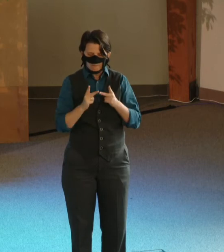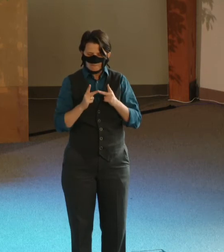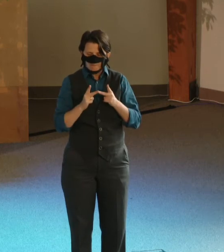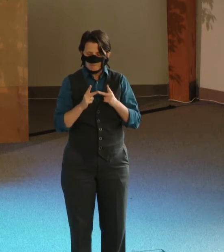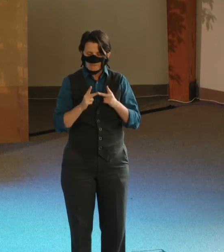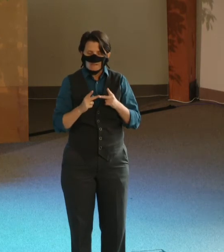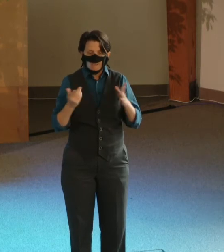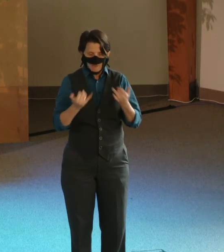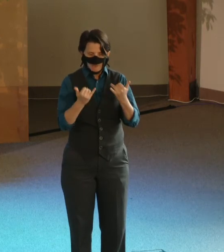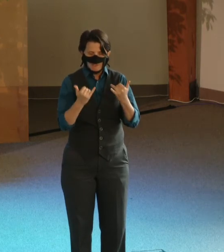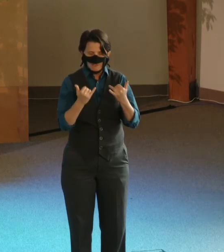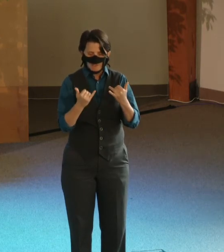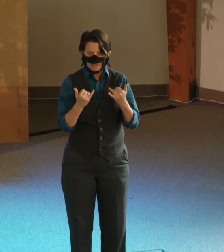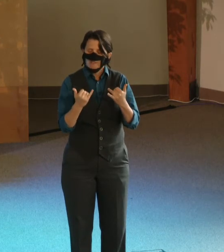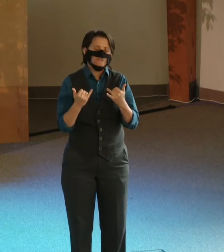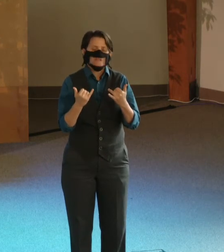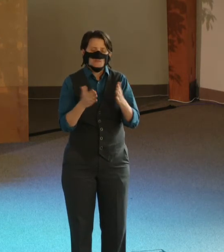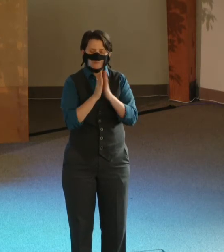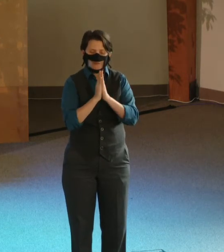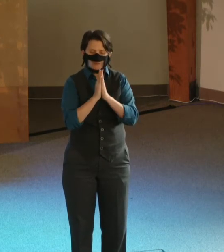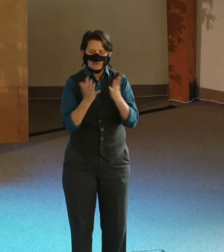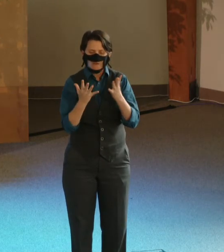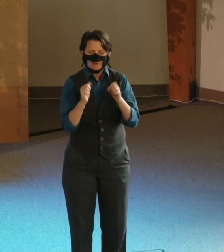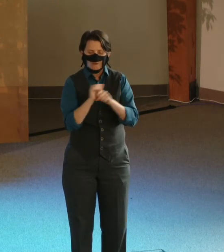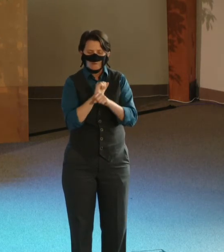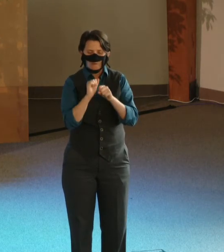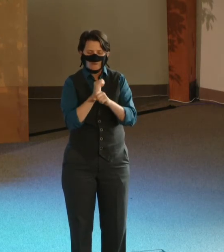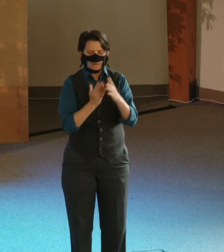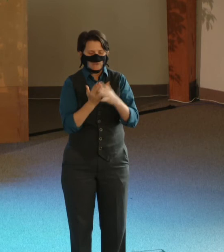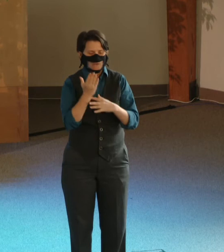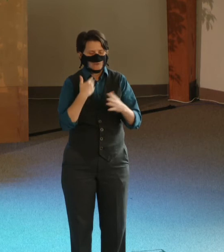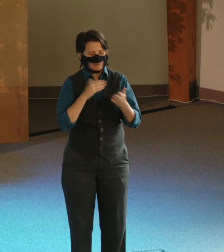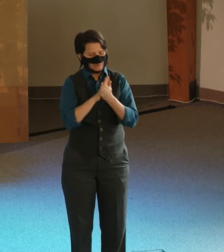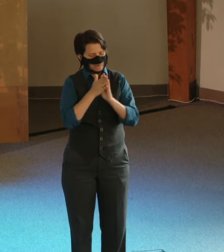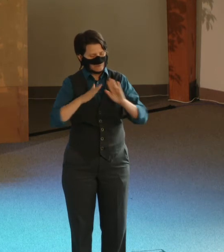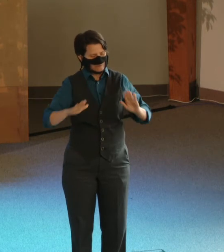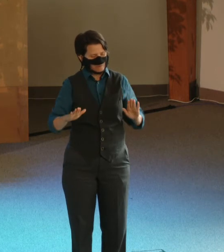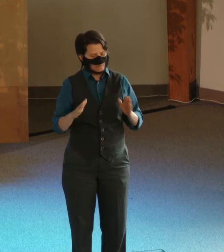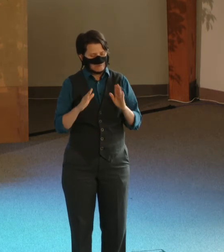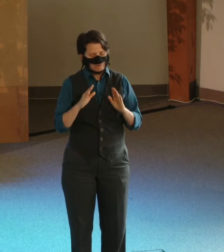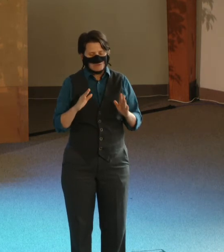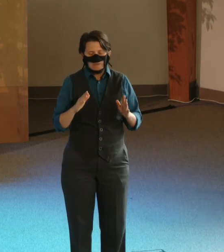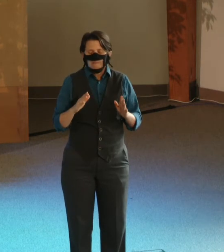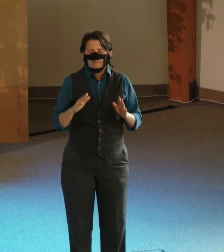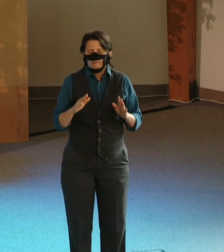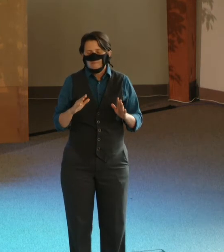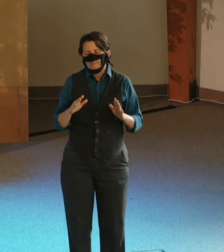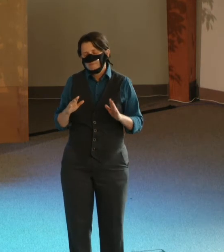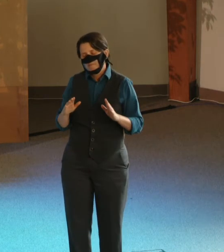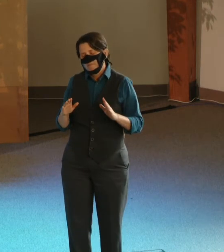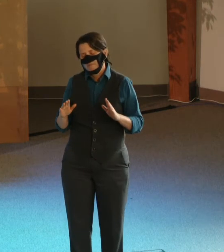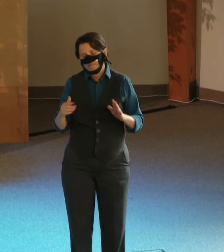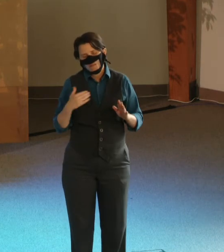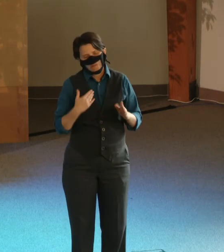from that place of peace, be still, through our principles. So if you're comfortable, if you could please close your eyes and